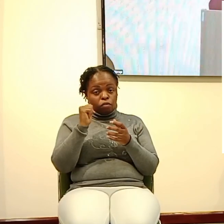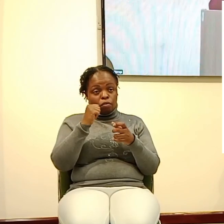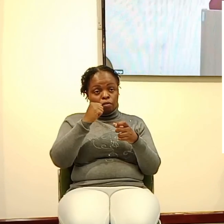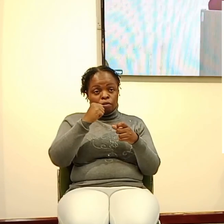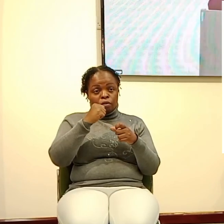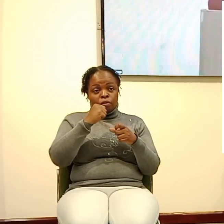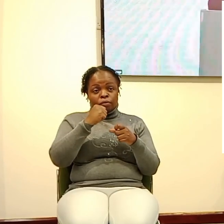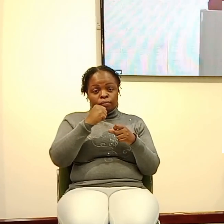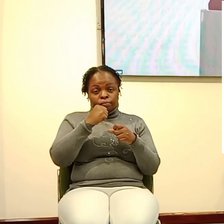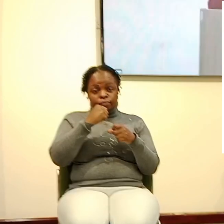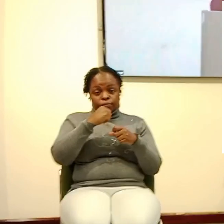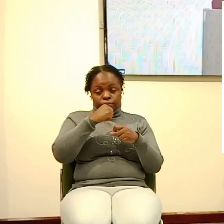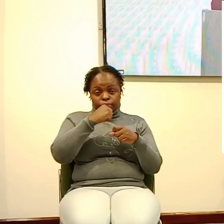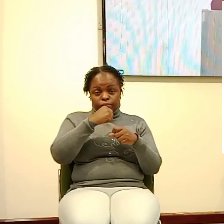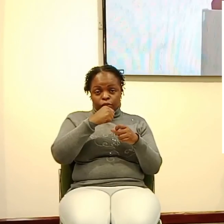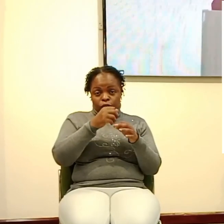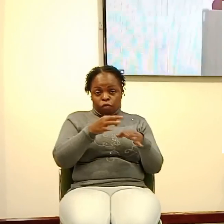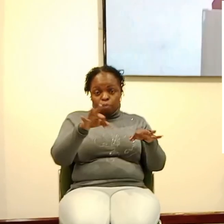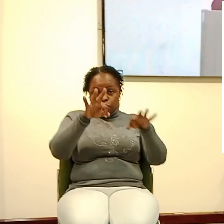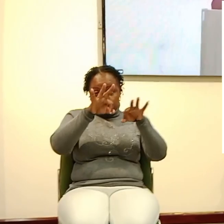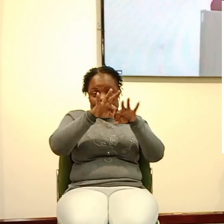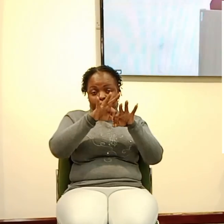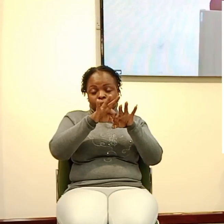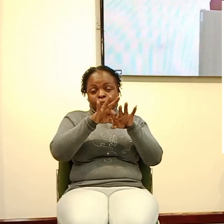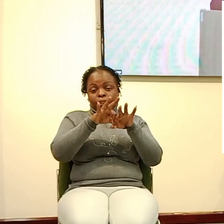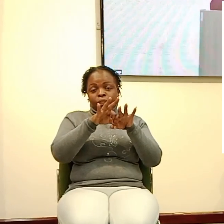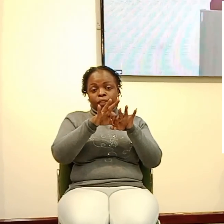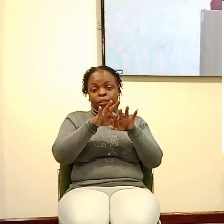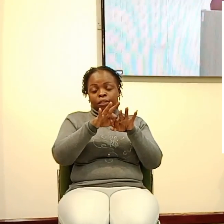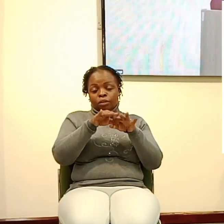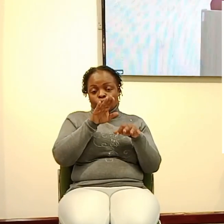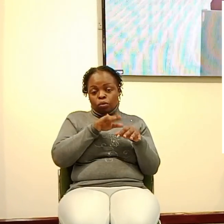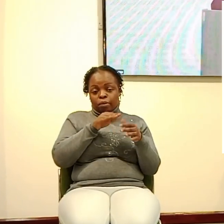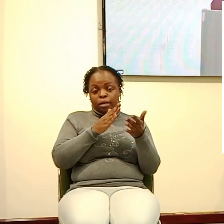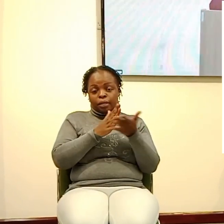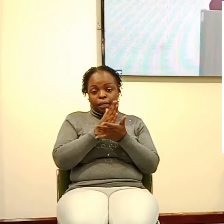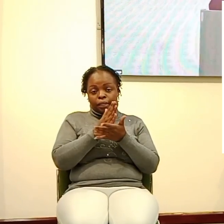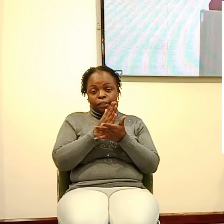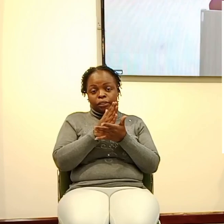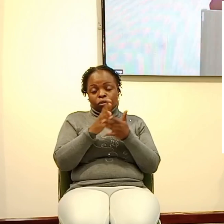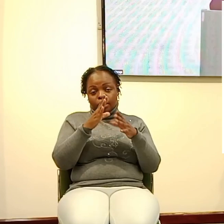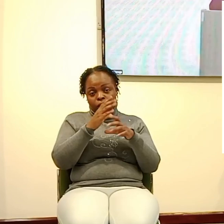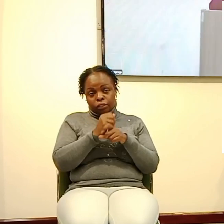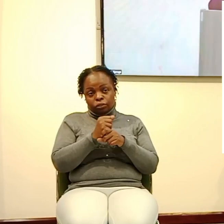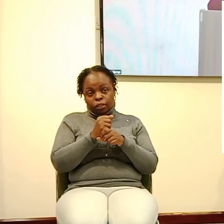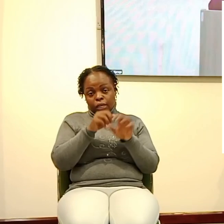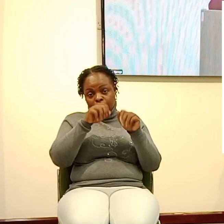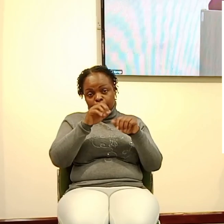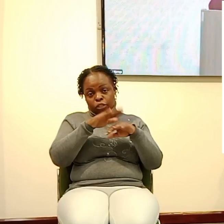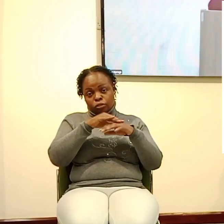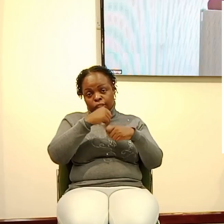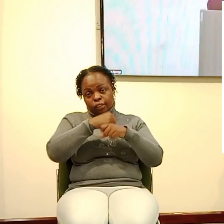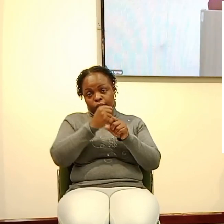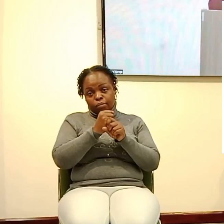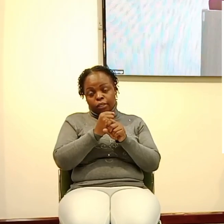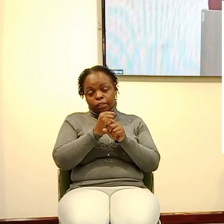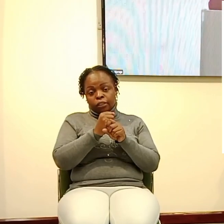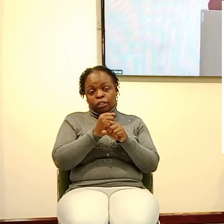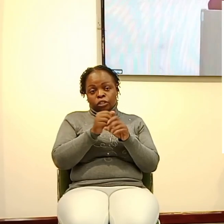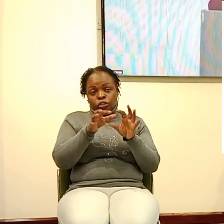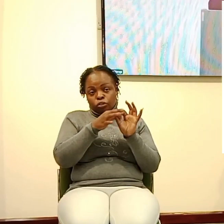between KEWOPA and women rights organizations, agreement on the establishment of a joint working group to